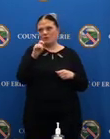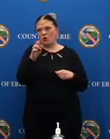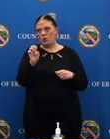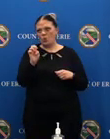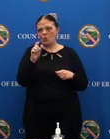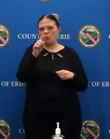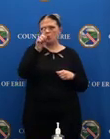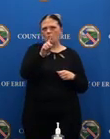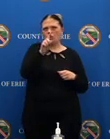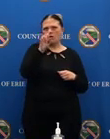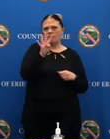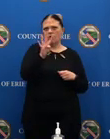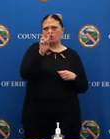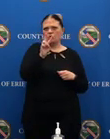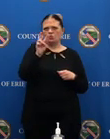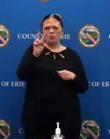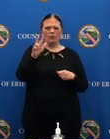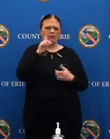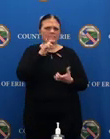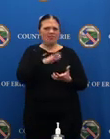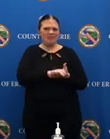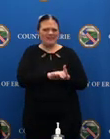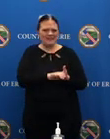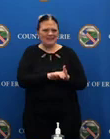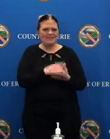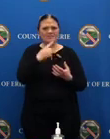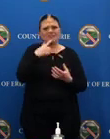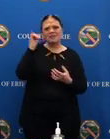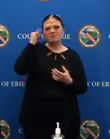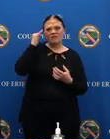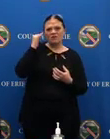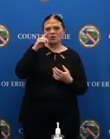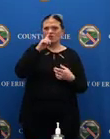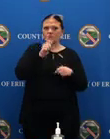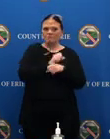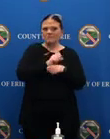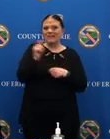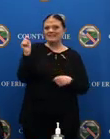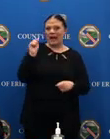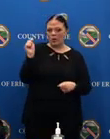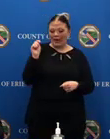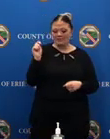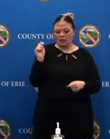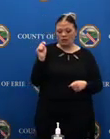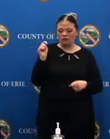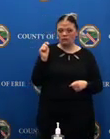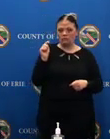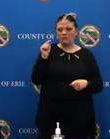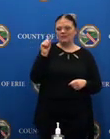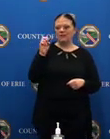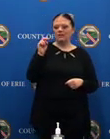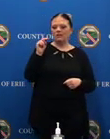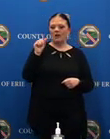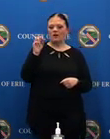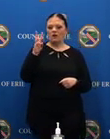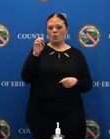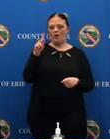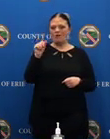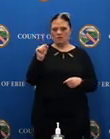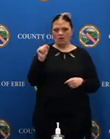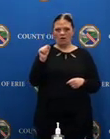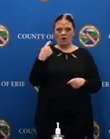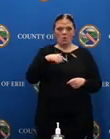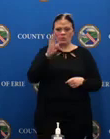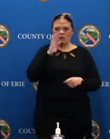the 14223, I believe it is, says Buffalo, but it's actually Tonawanda. So we're going to reveal that